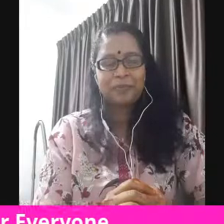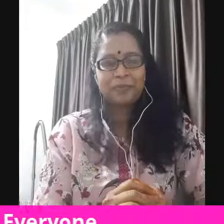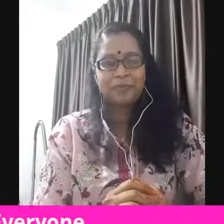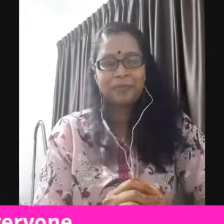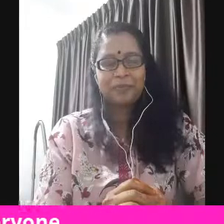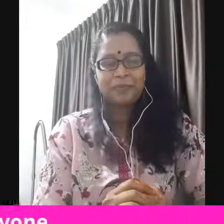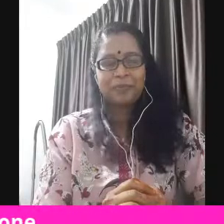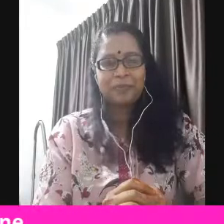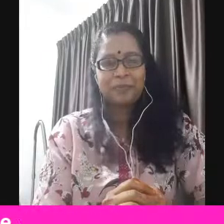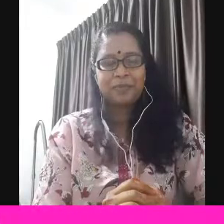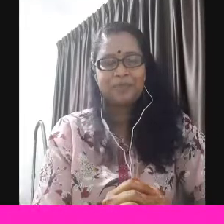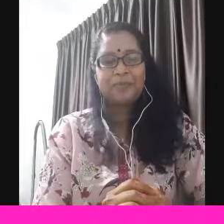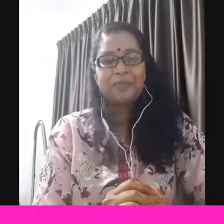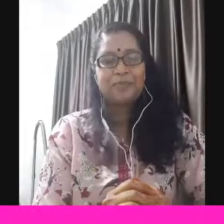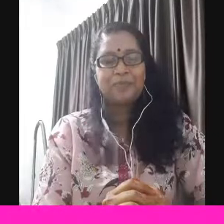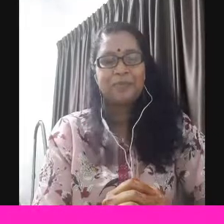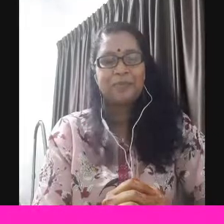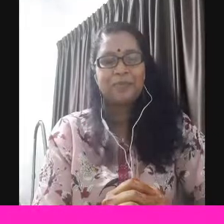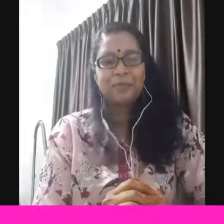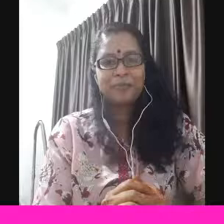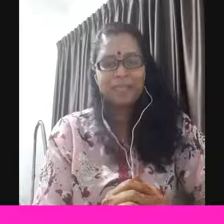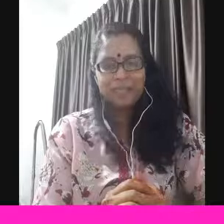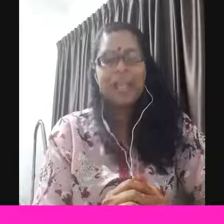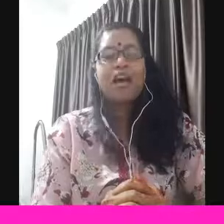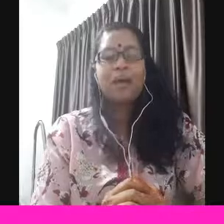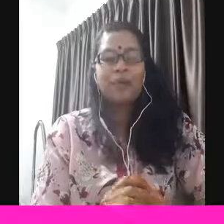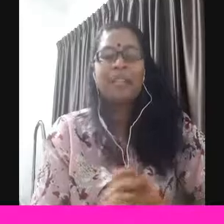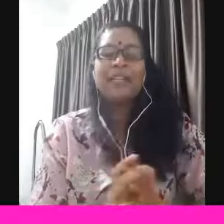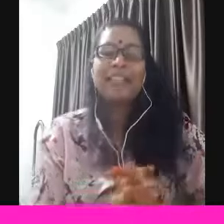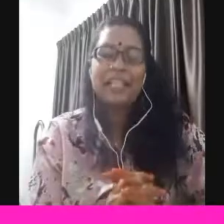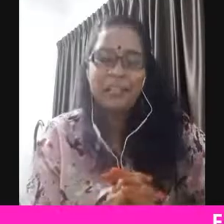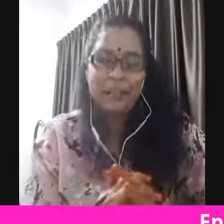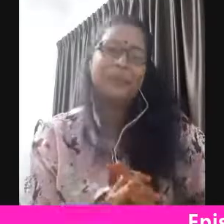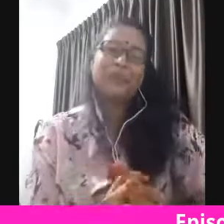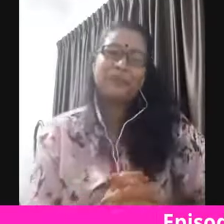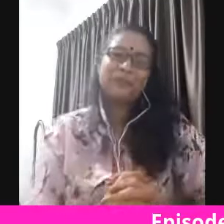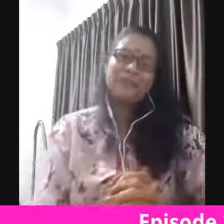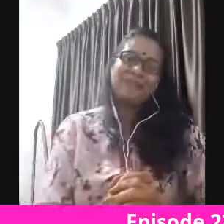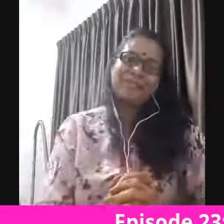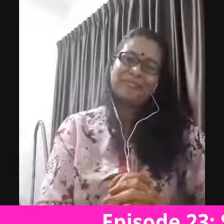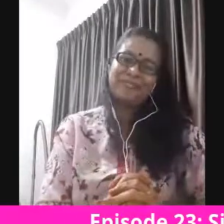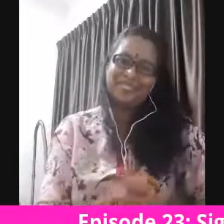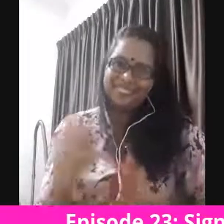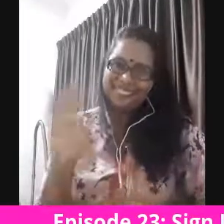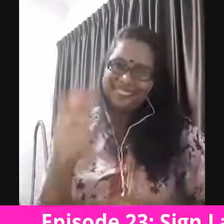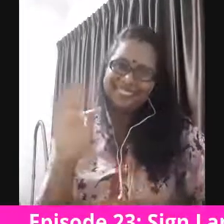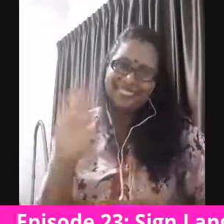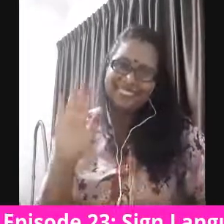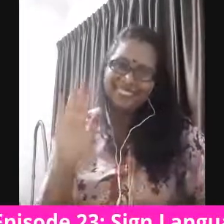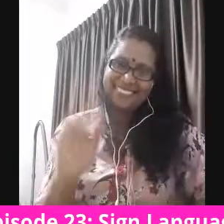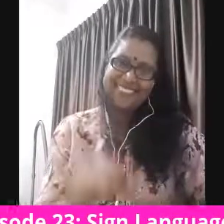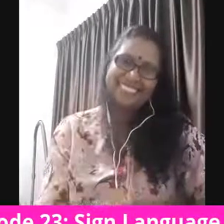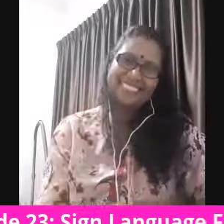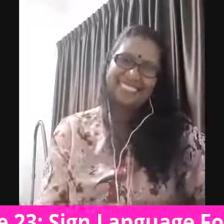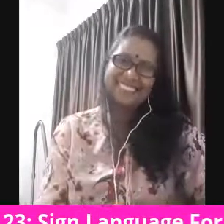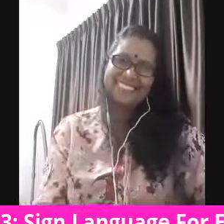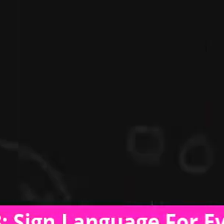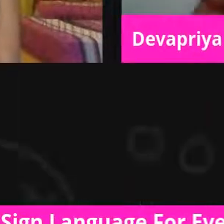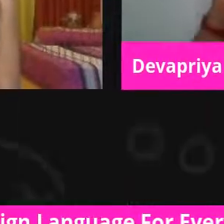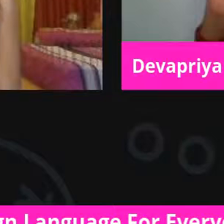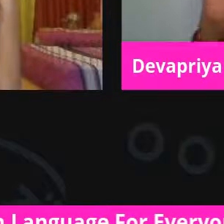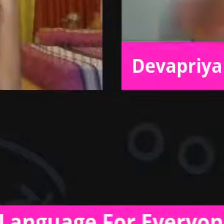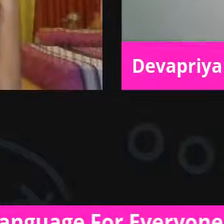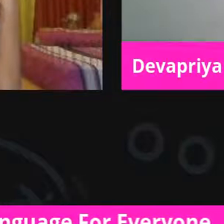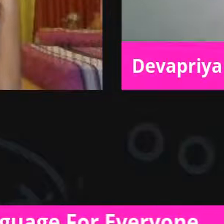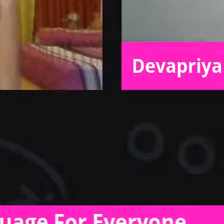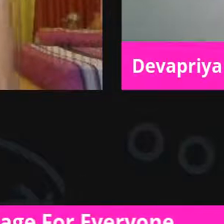to all of us. Thank you again, Cikgu Gauri. Welcome and thank you. Thank you. So, Okay. Take